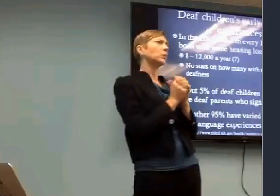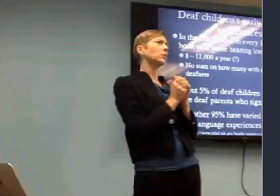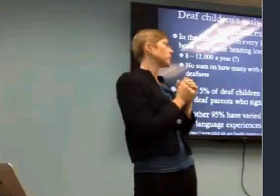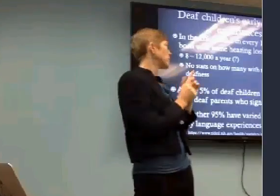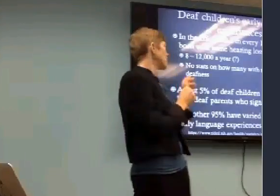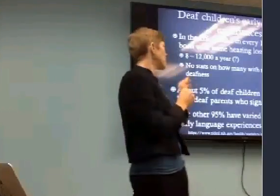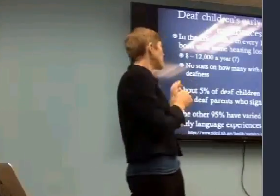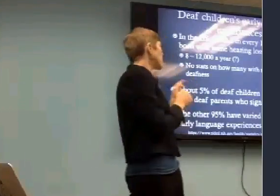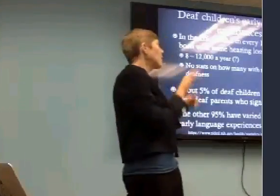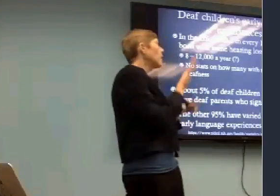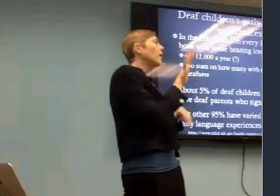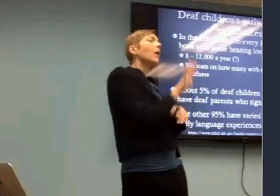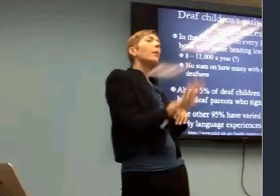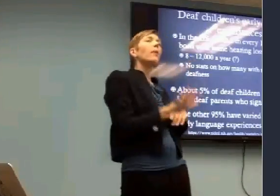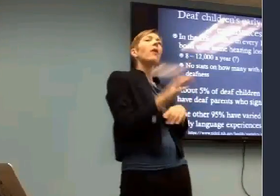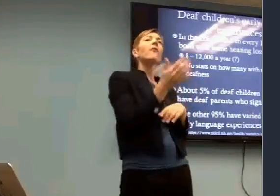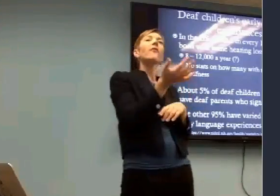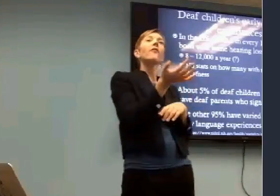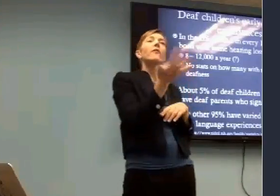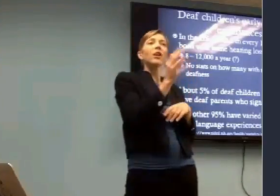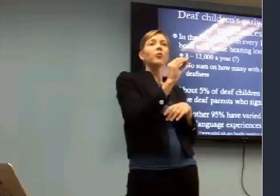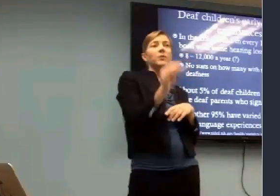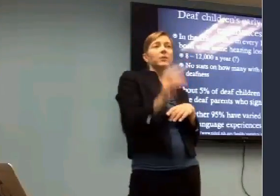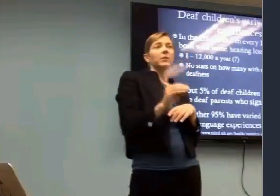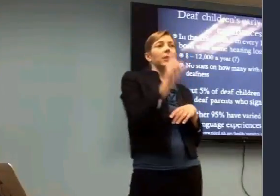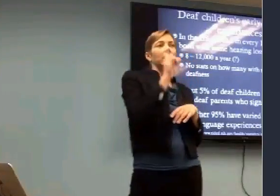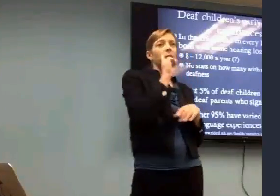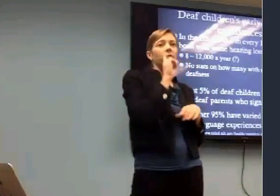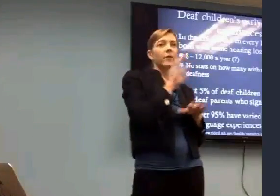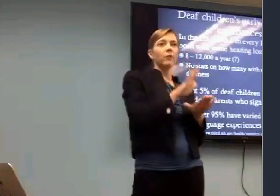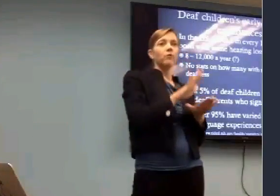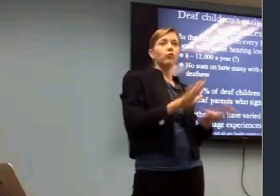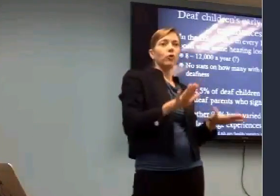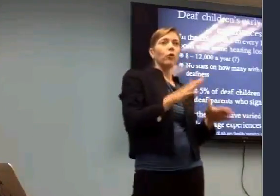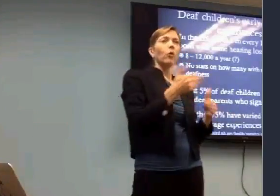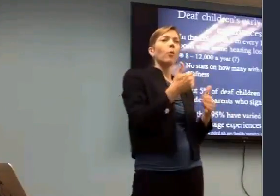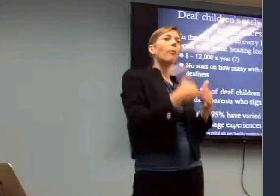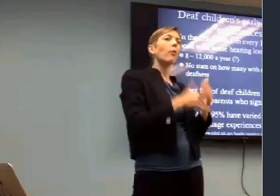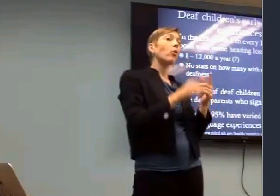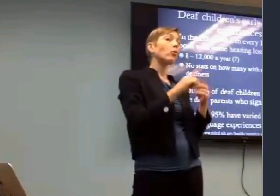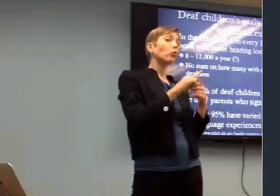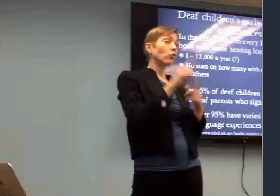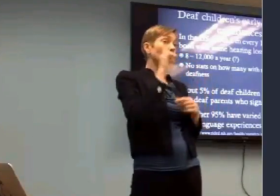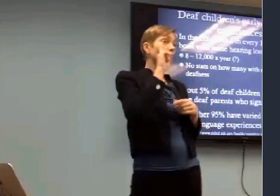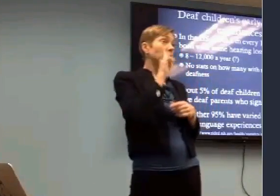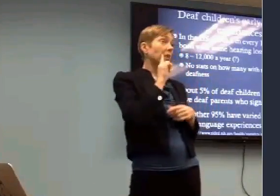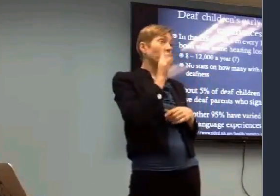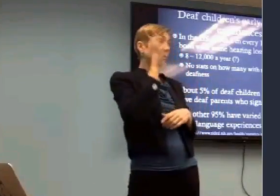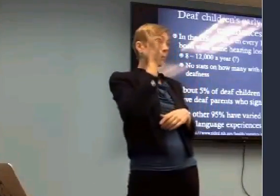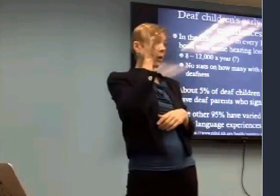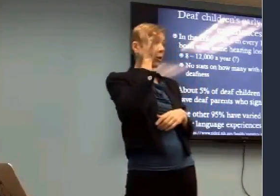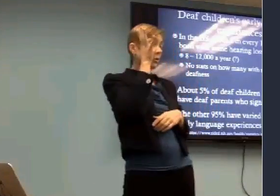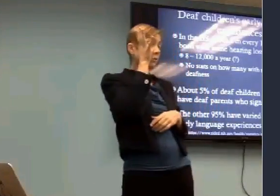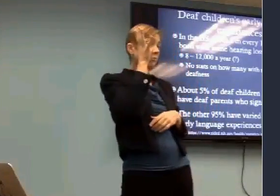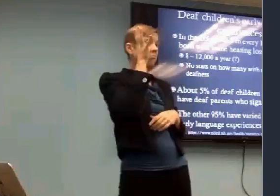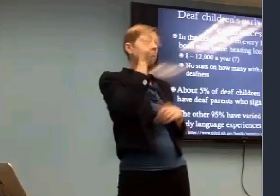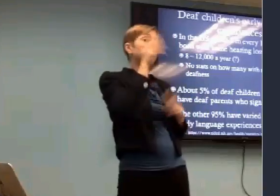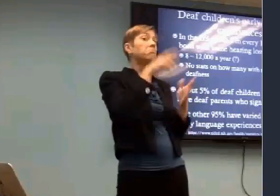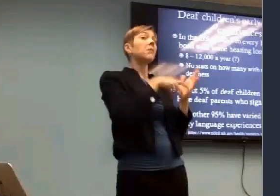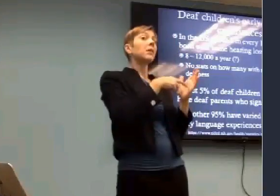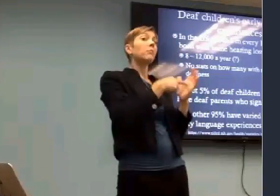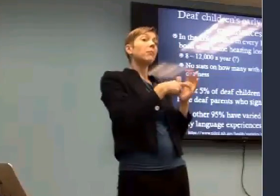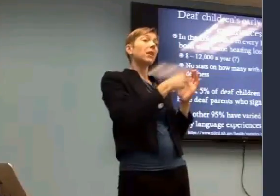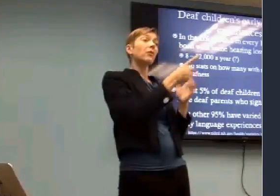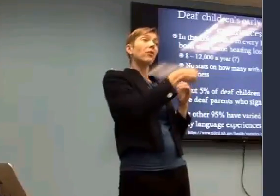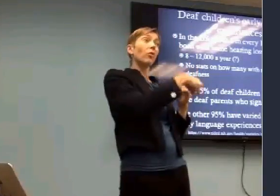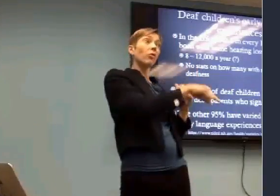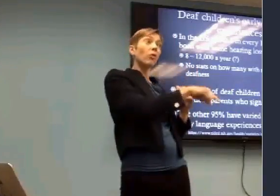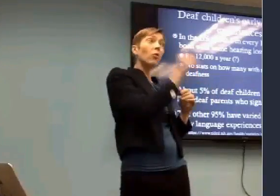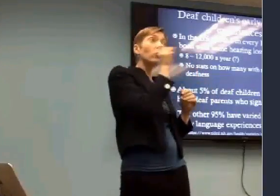A little bit of additional background as well. About 5% of deaf children who